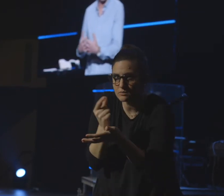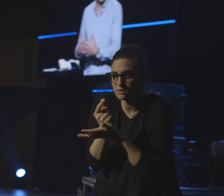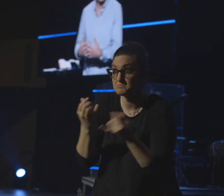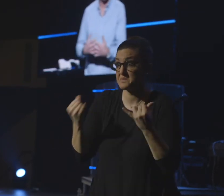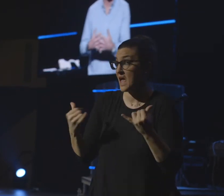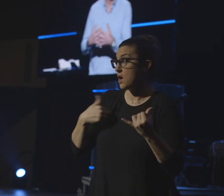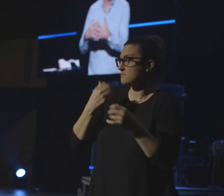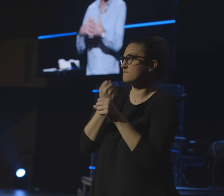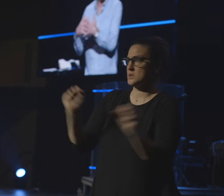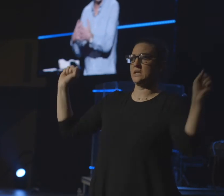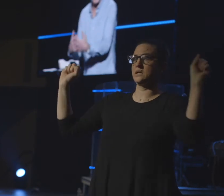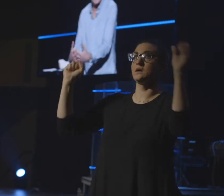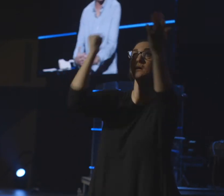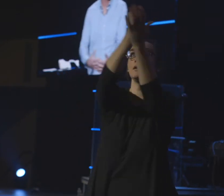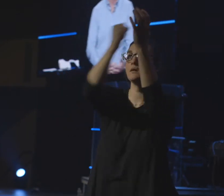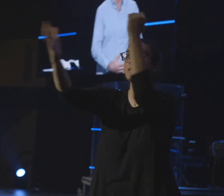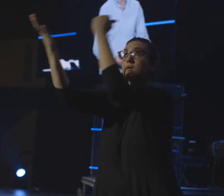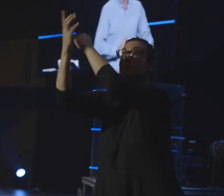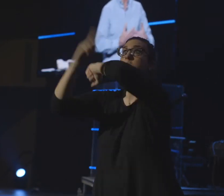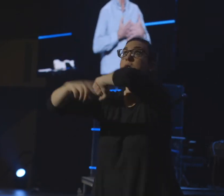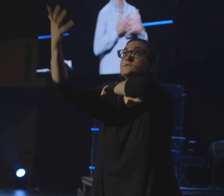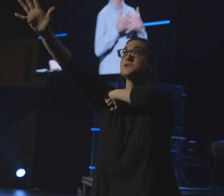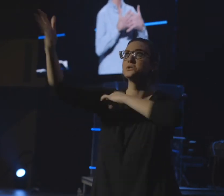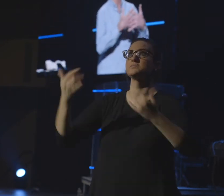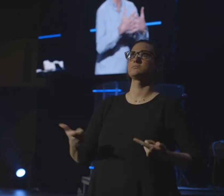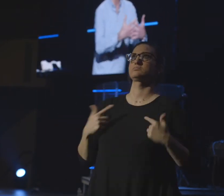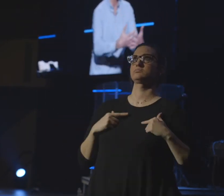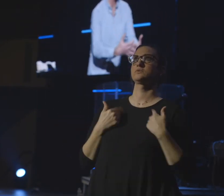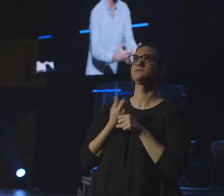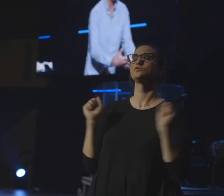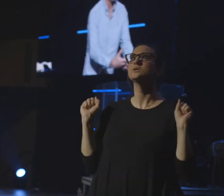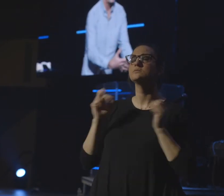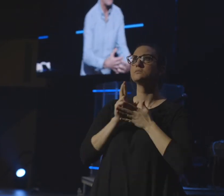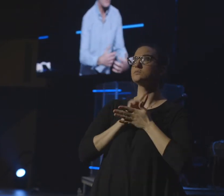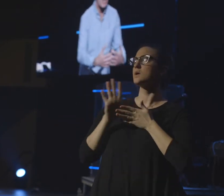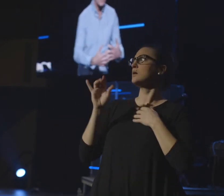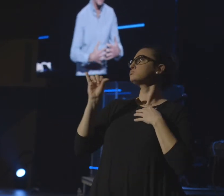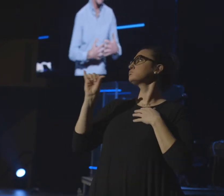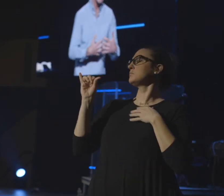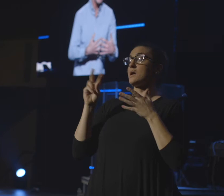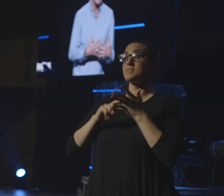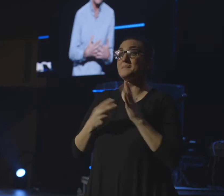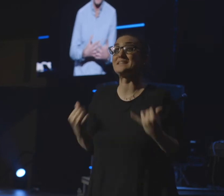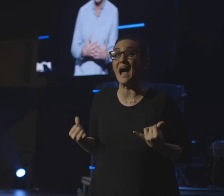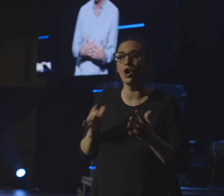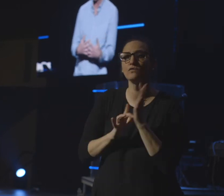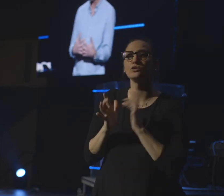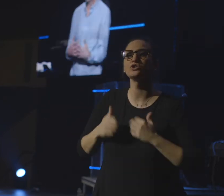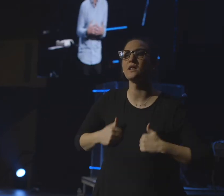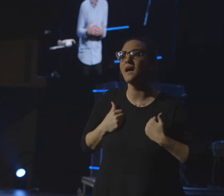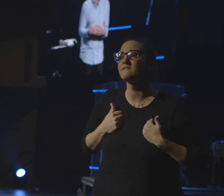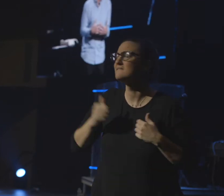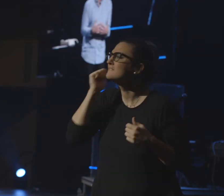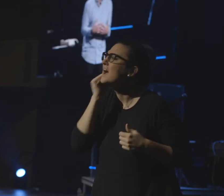Christian. The gospel is not only the way in the Christian life, the gospel is the Christian life. Every day you come to it, if you're smart, if you're wise,